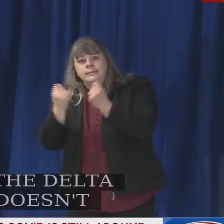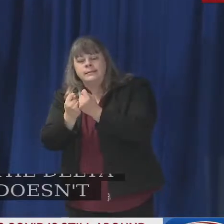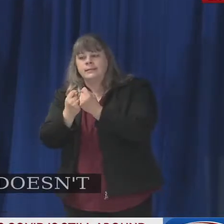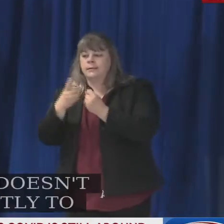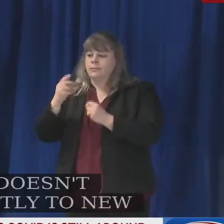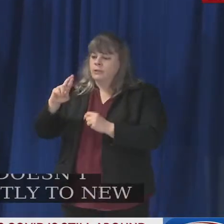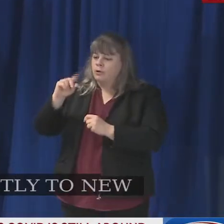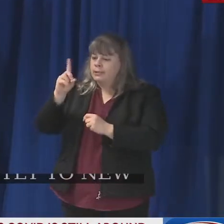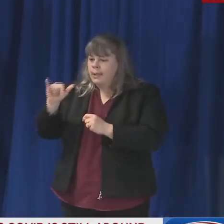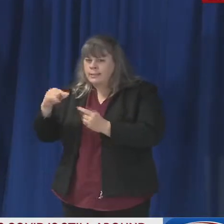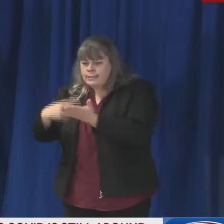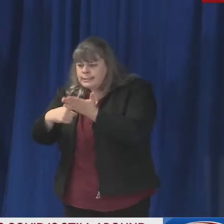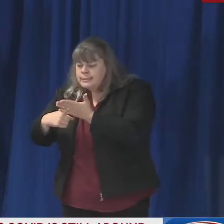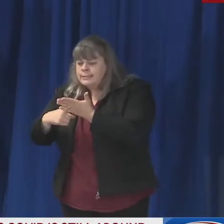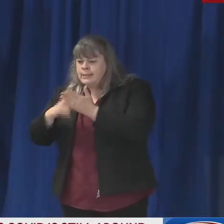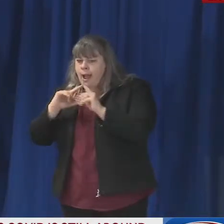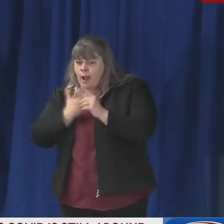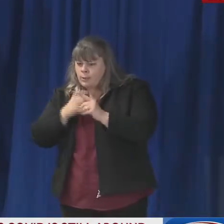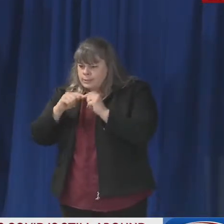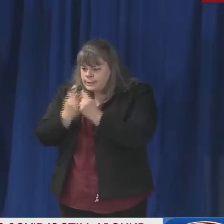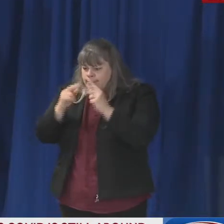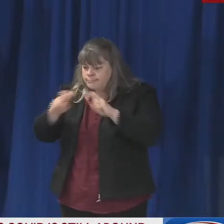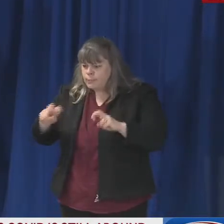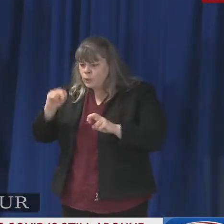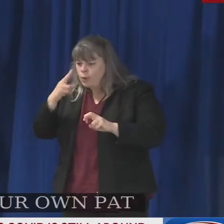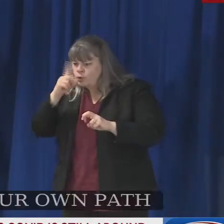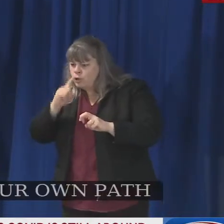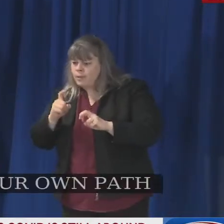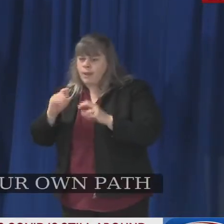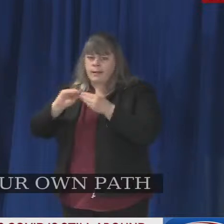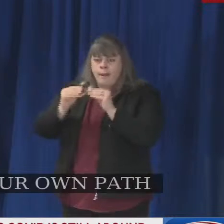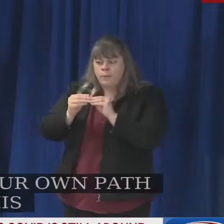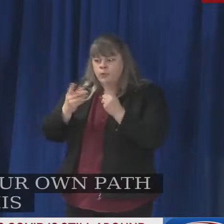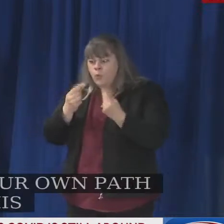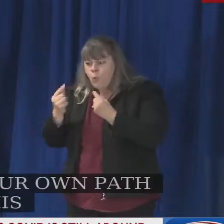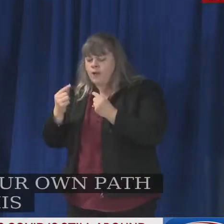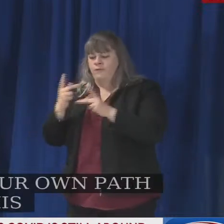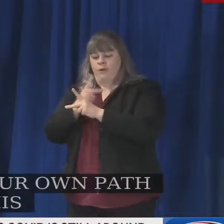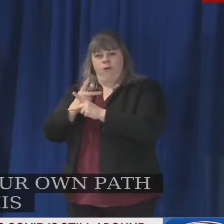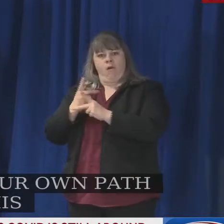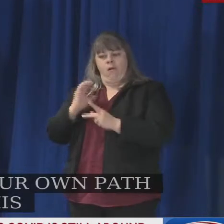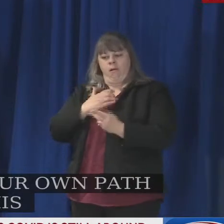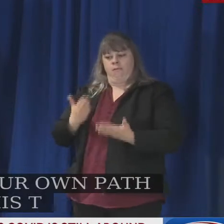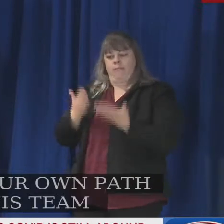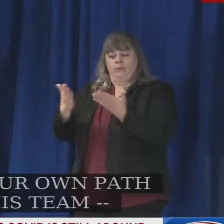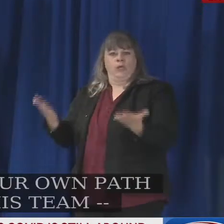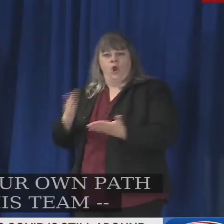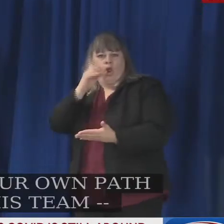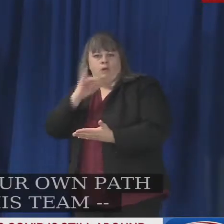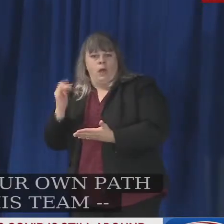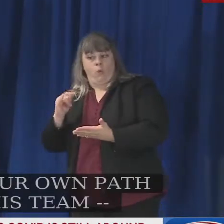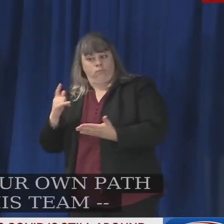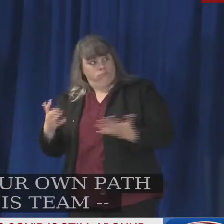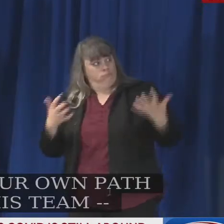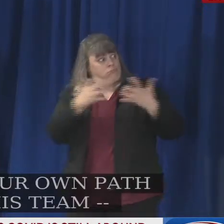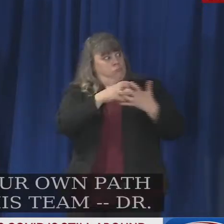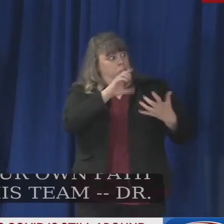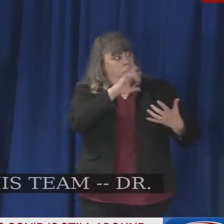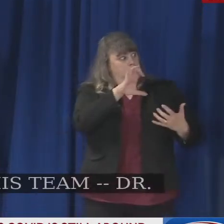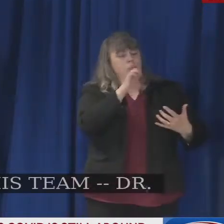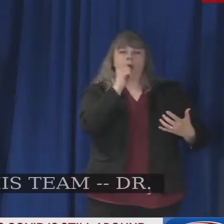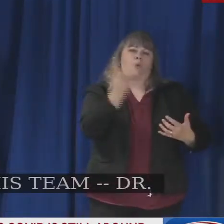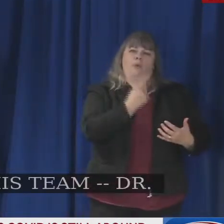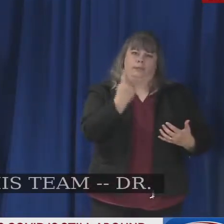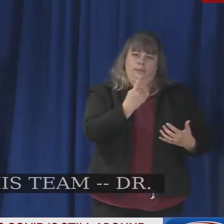have done a phenomenal job looking at our data where we are to help us make our best recommendations and best decisions. Why